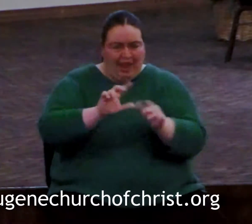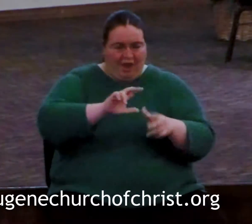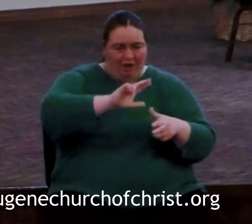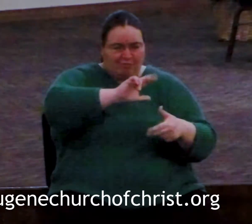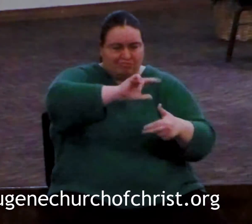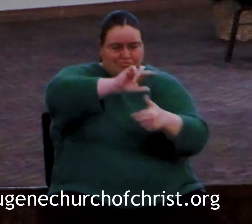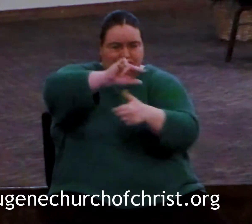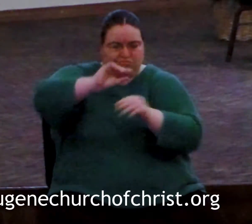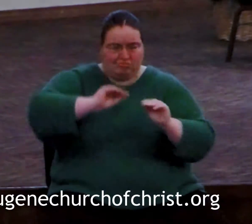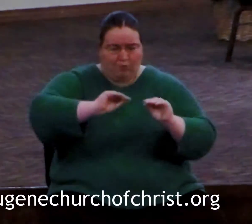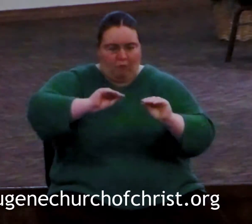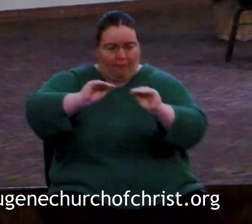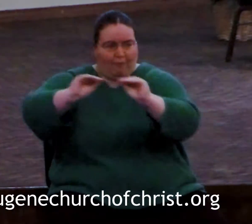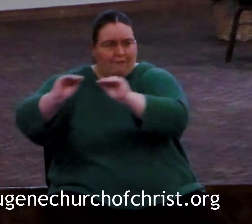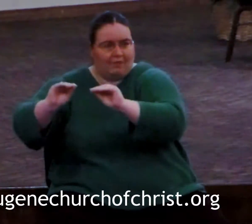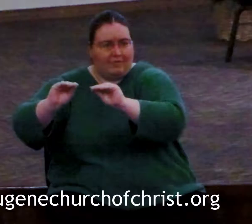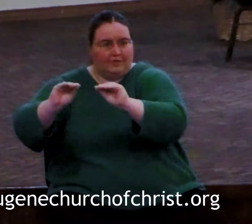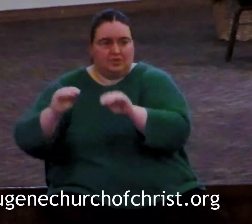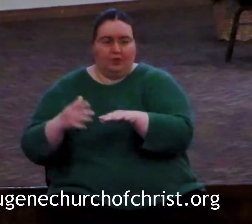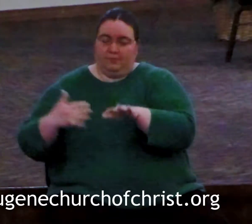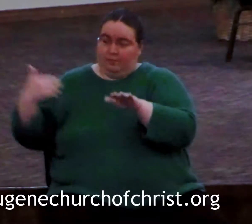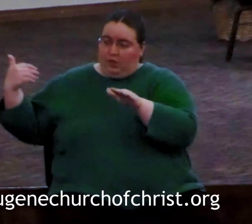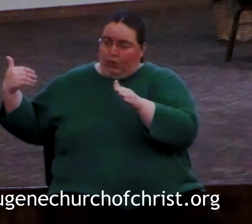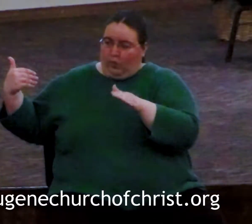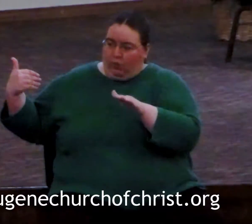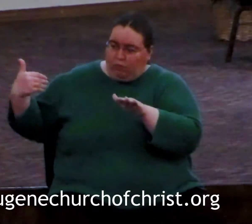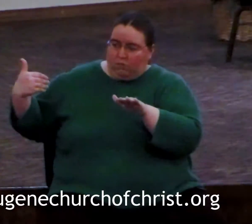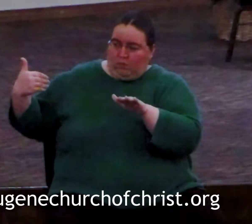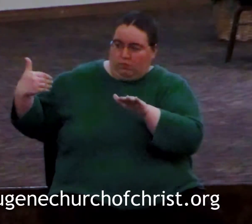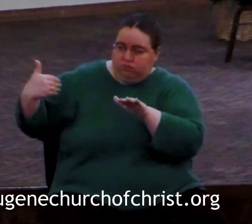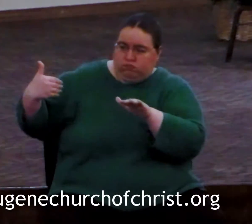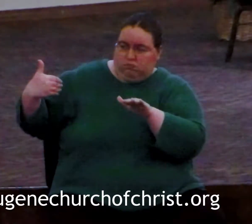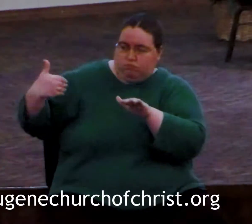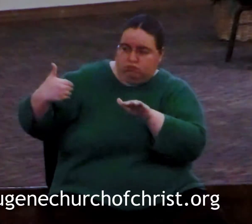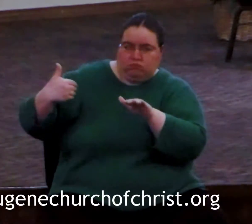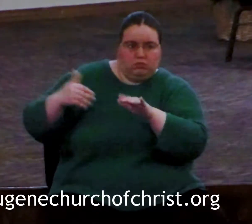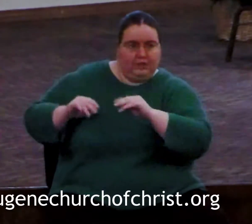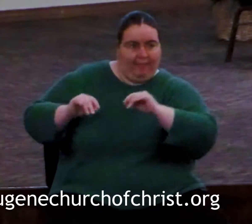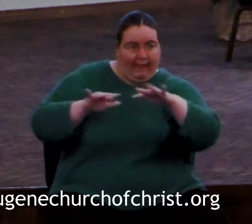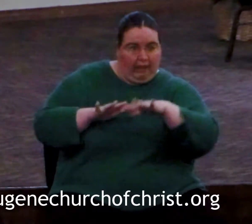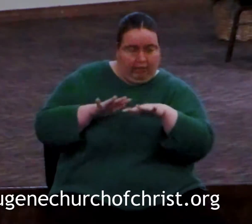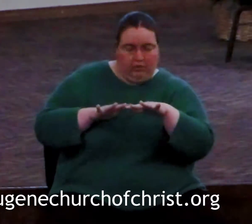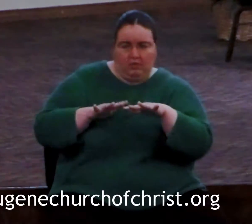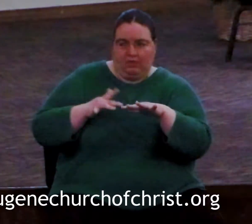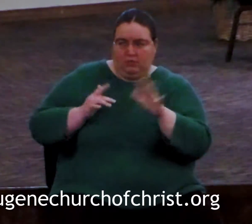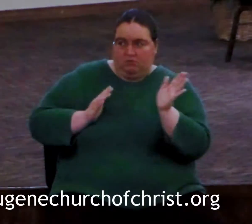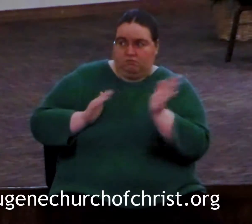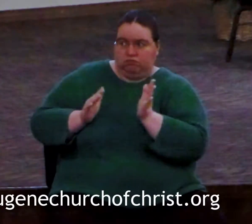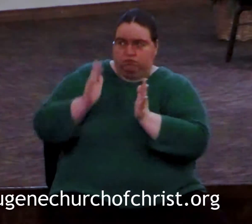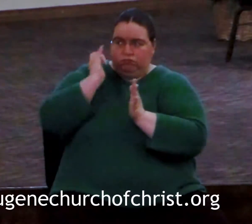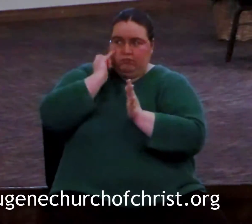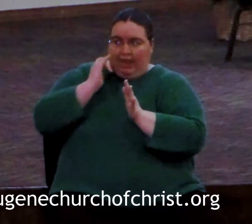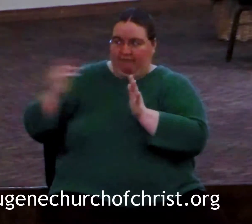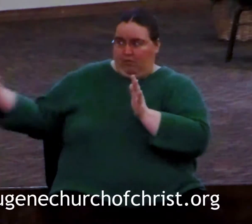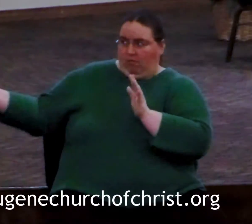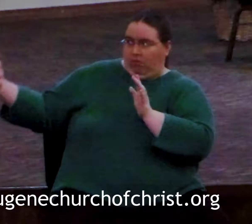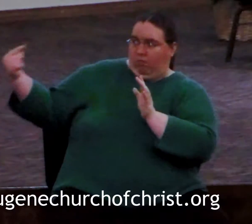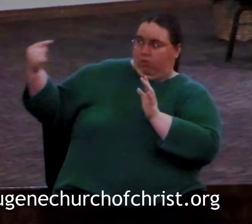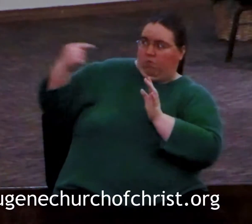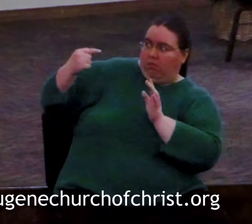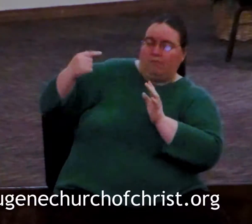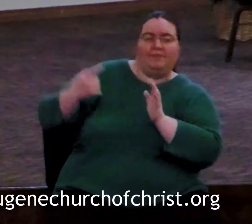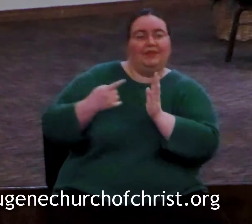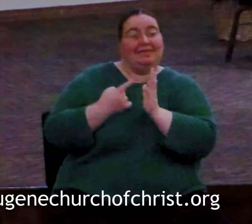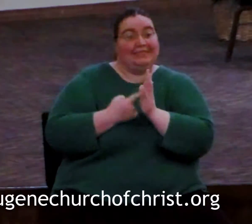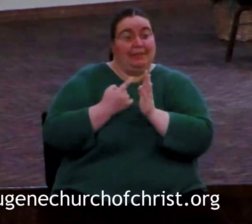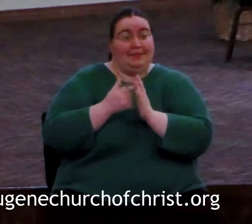got closer and closer to the Gulf Coast, we would prepare if it was coming our direction. Now, sometimes it would seem like it was